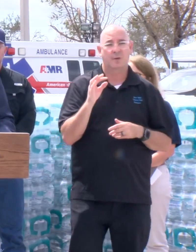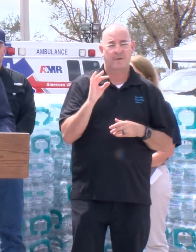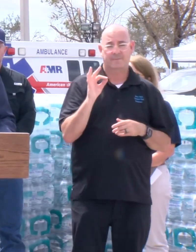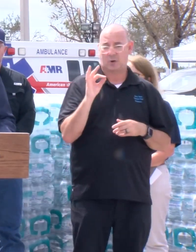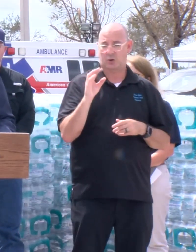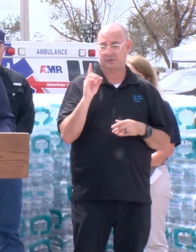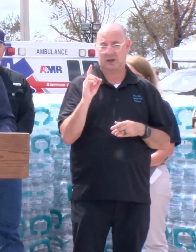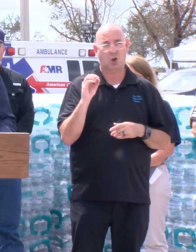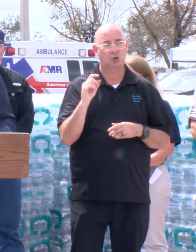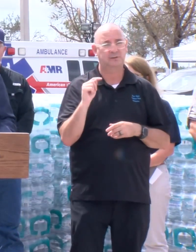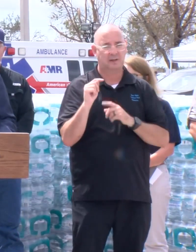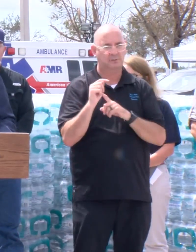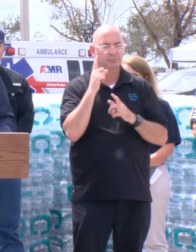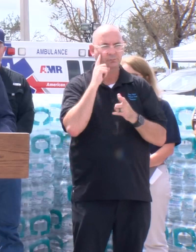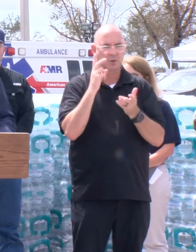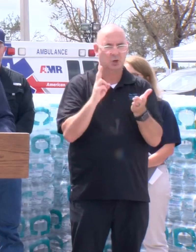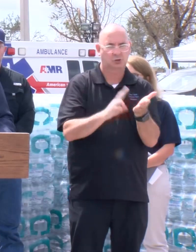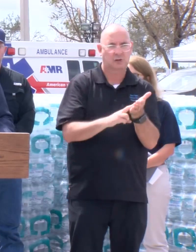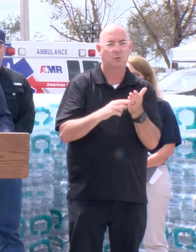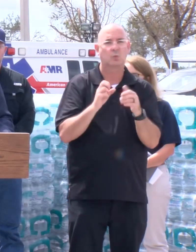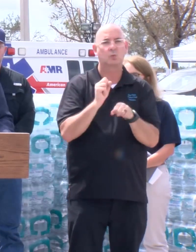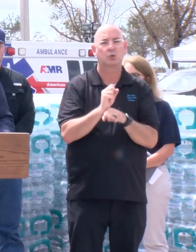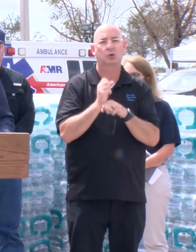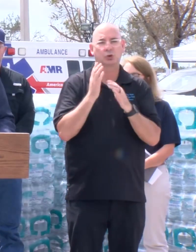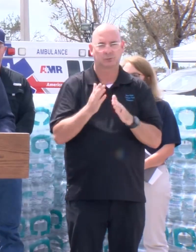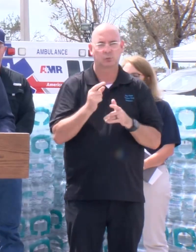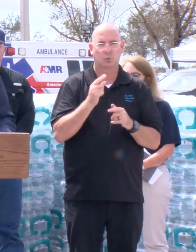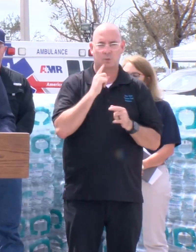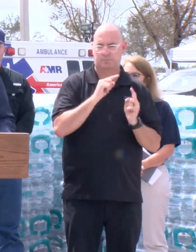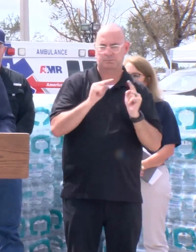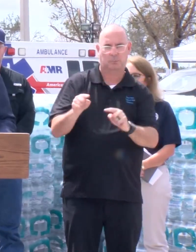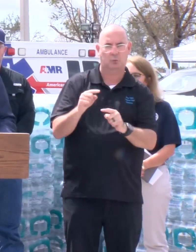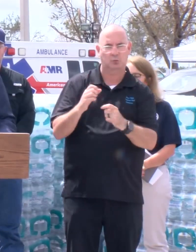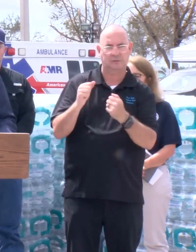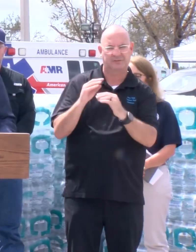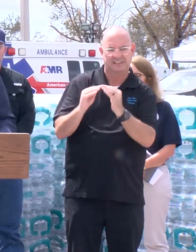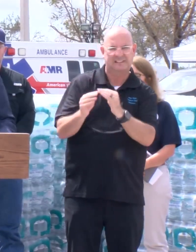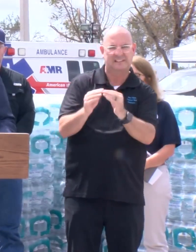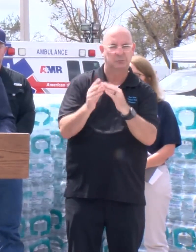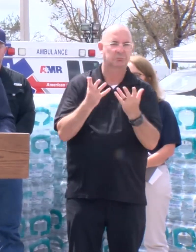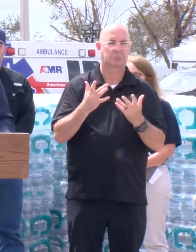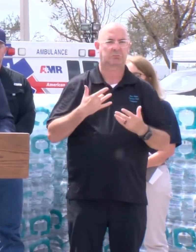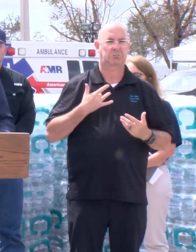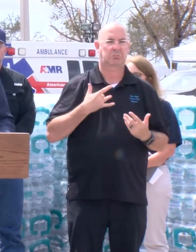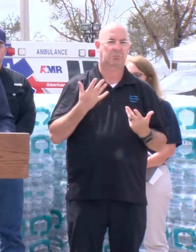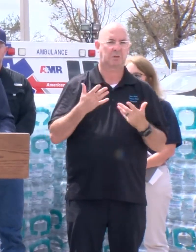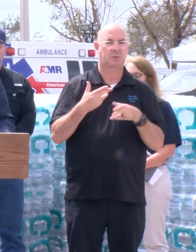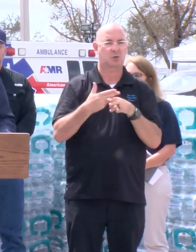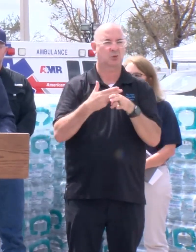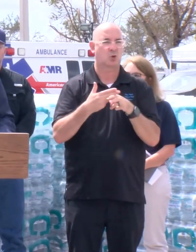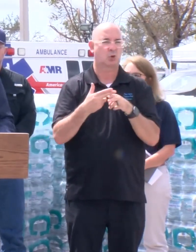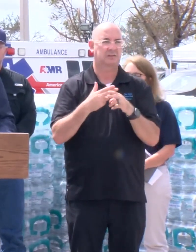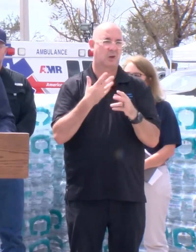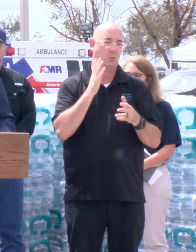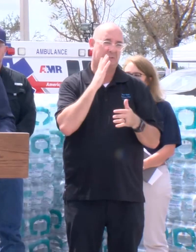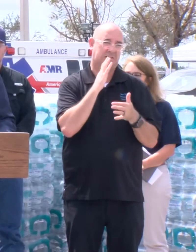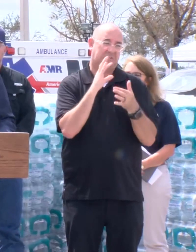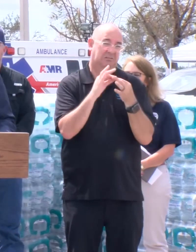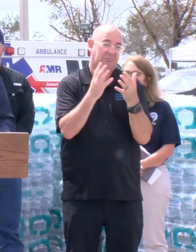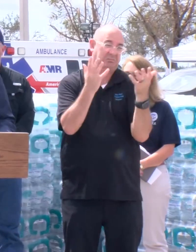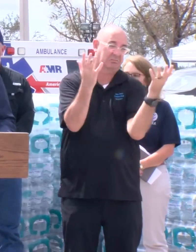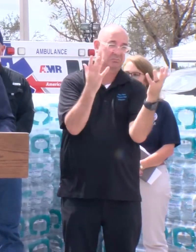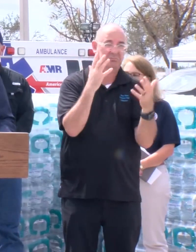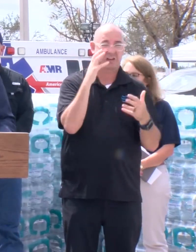contract. They're working on restoring that. That will be done in relatively short order. They say sometime in October, but we don't want to